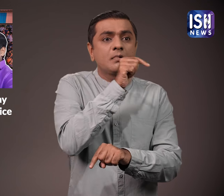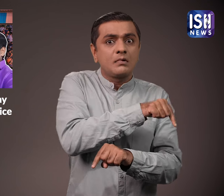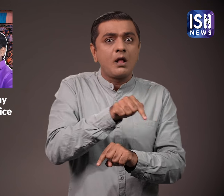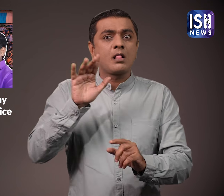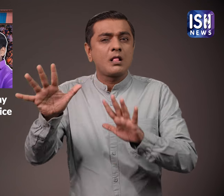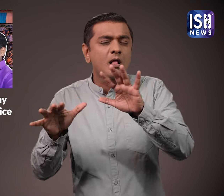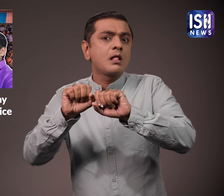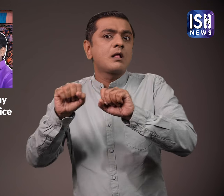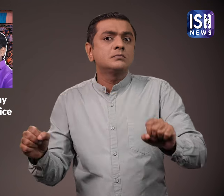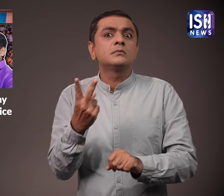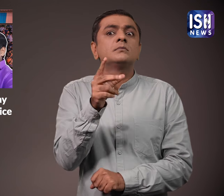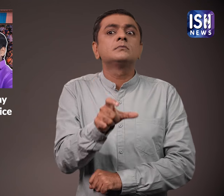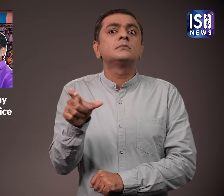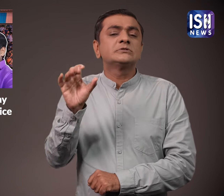They were assaulted a number of times during the period.